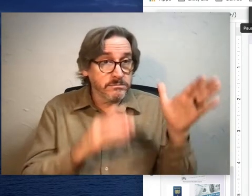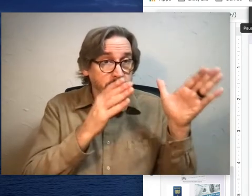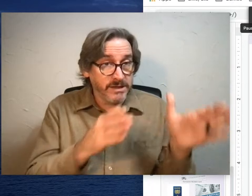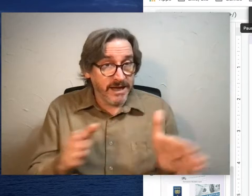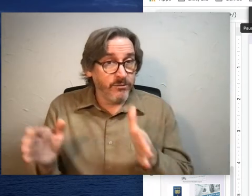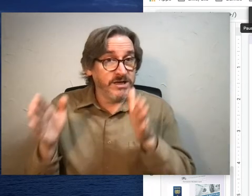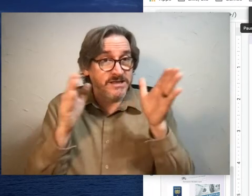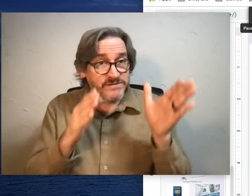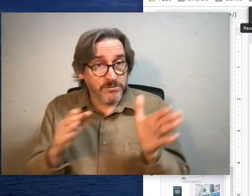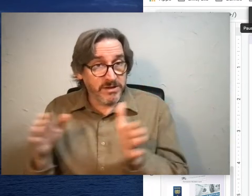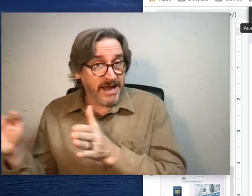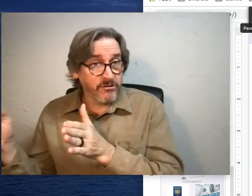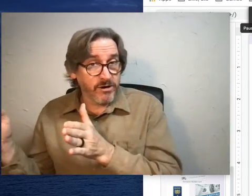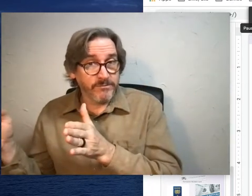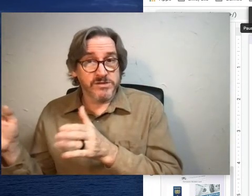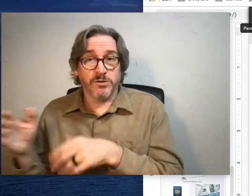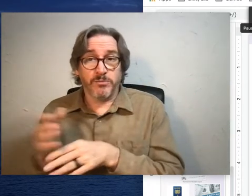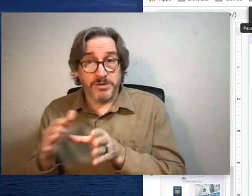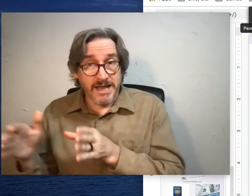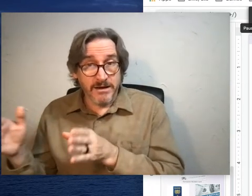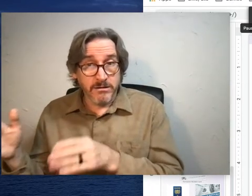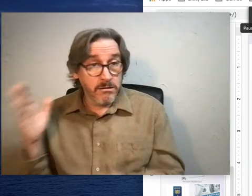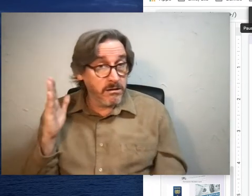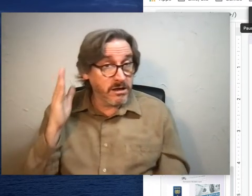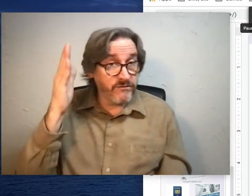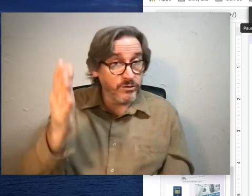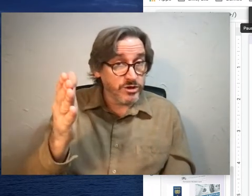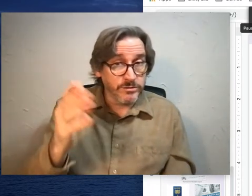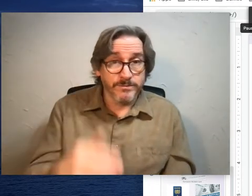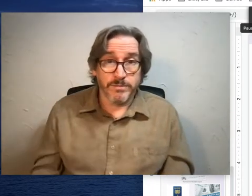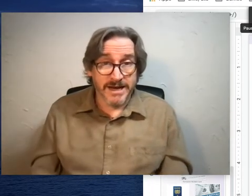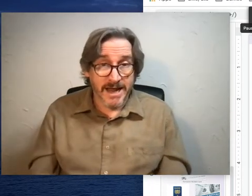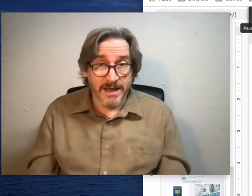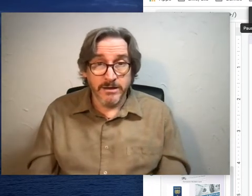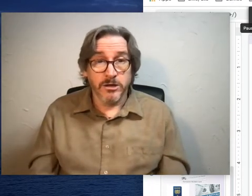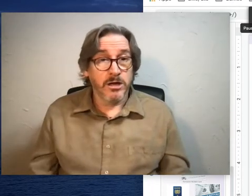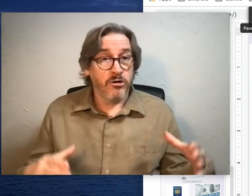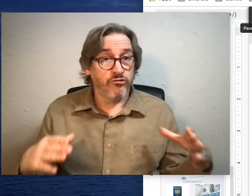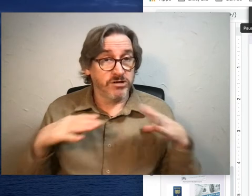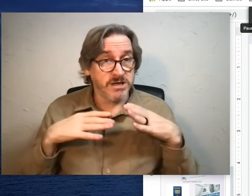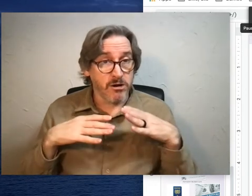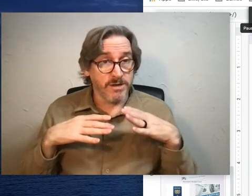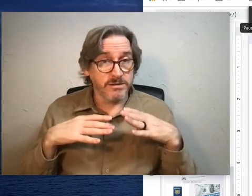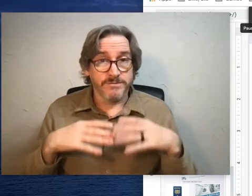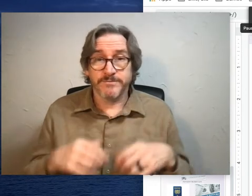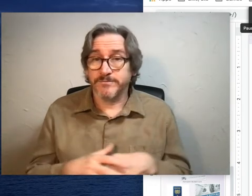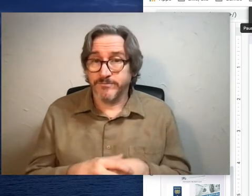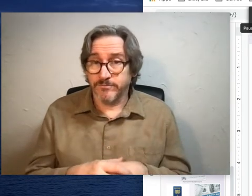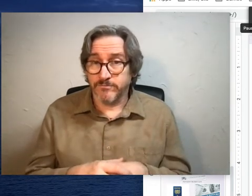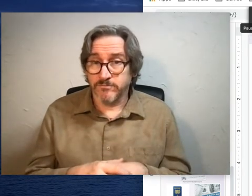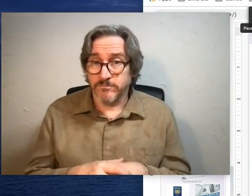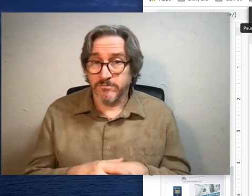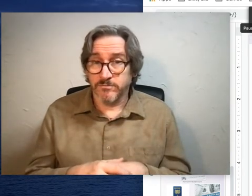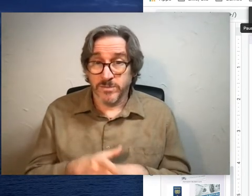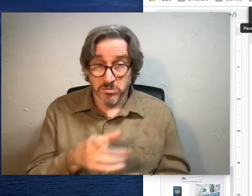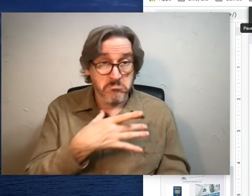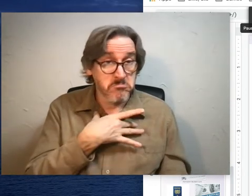Planning, plan, we did this for plan, right? So plan, future, plan ahead, retirement.